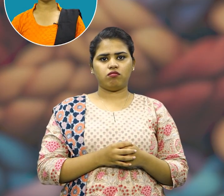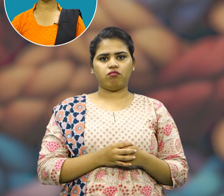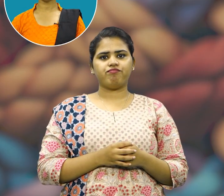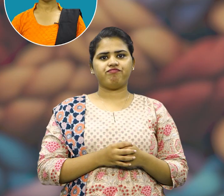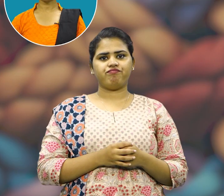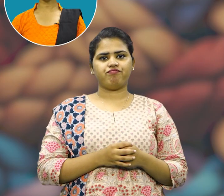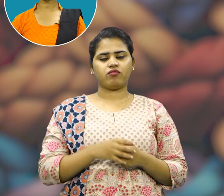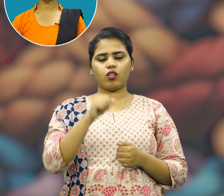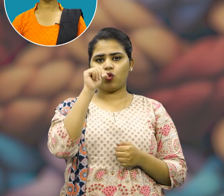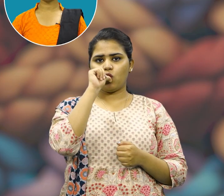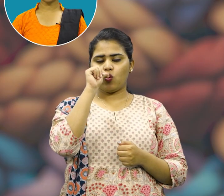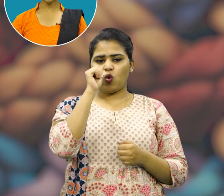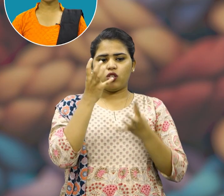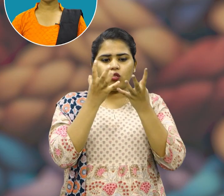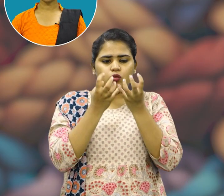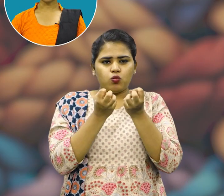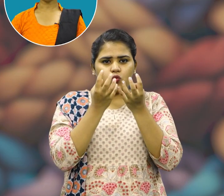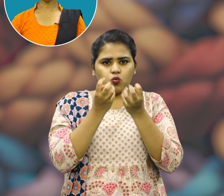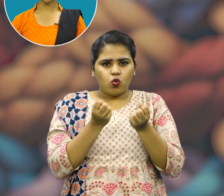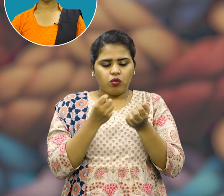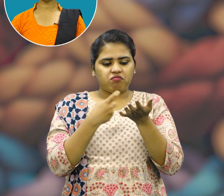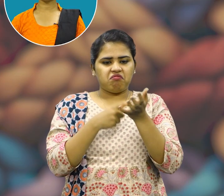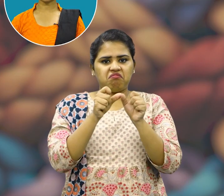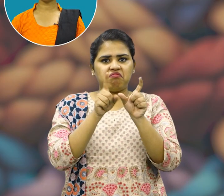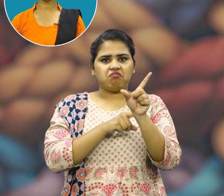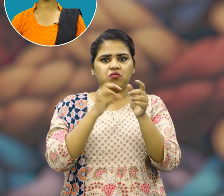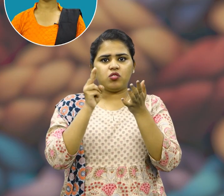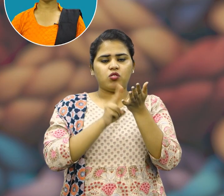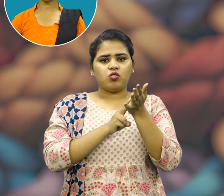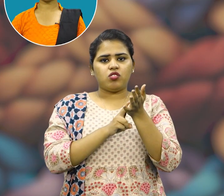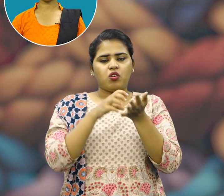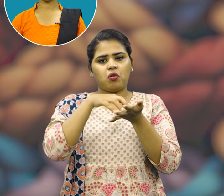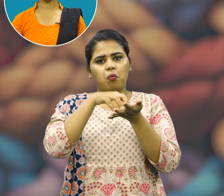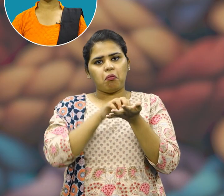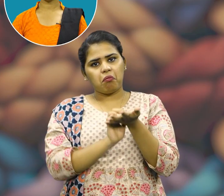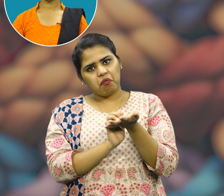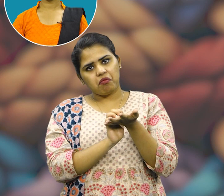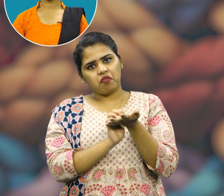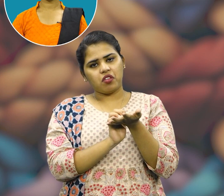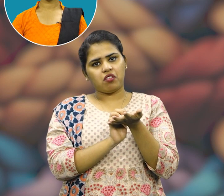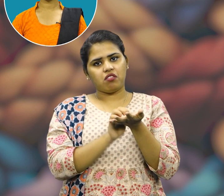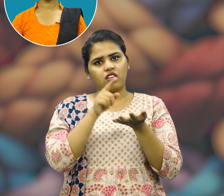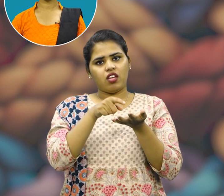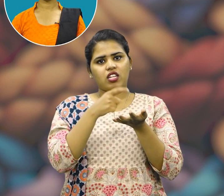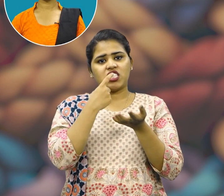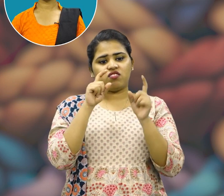Absorbing water makes rayon weak and cause the fibre to break.